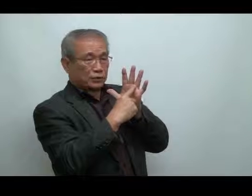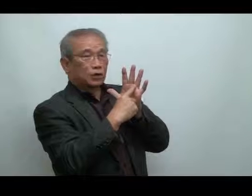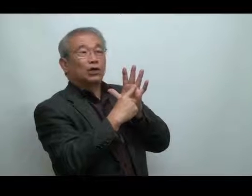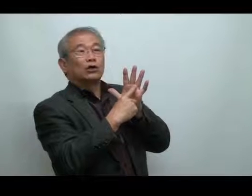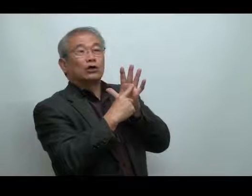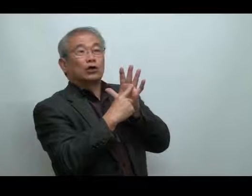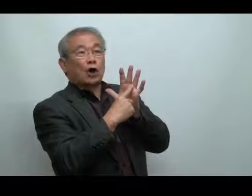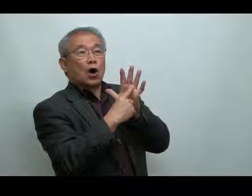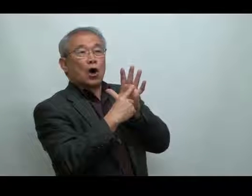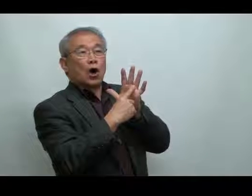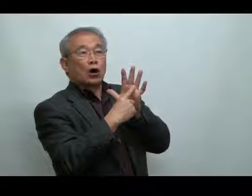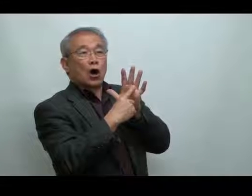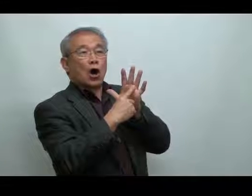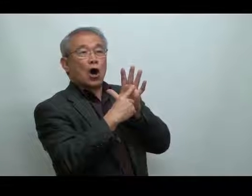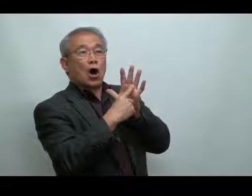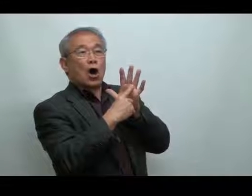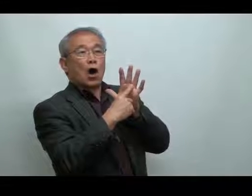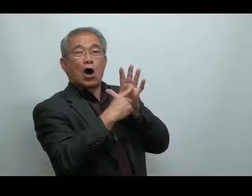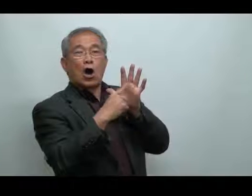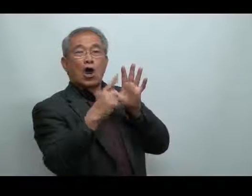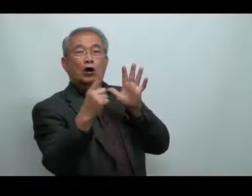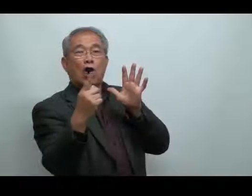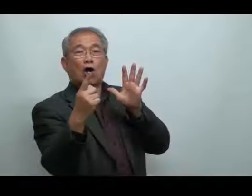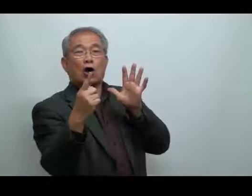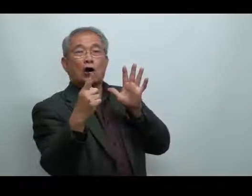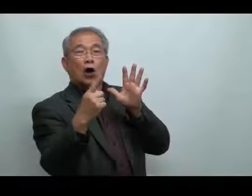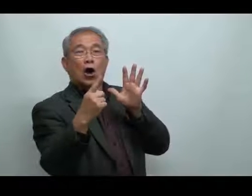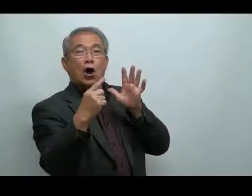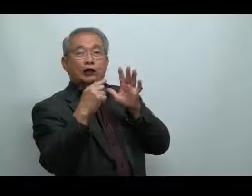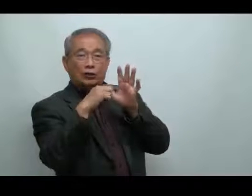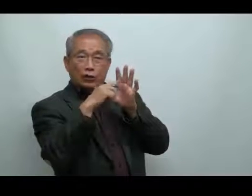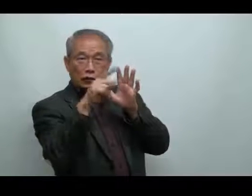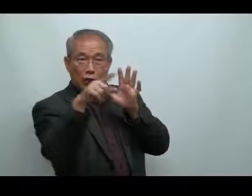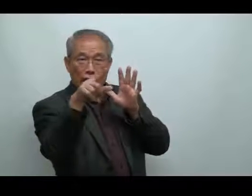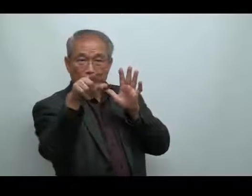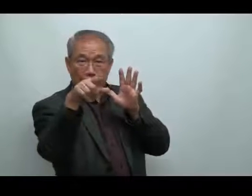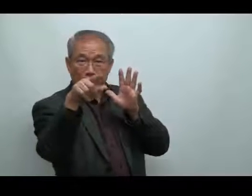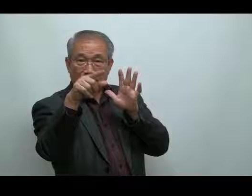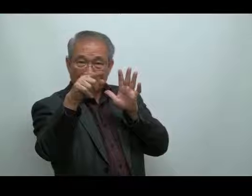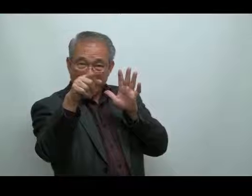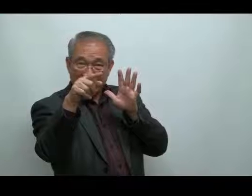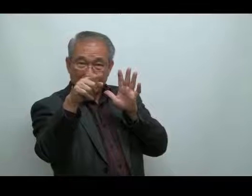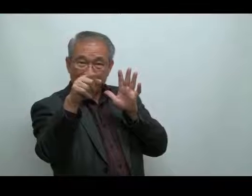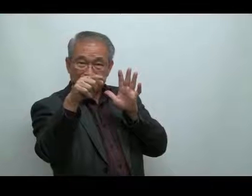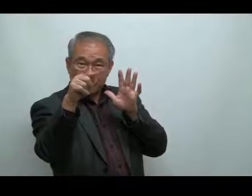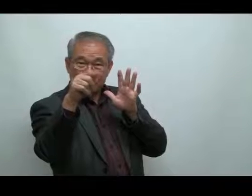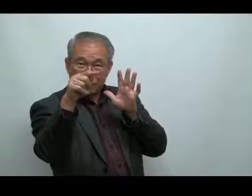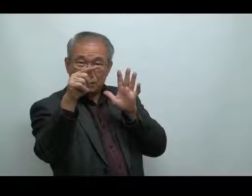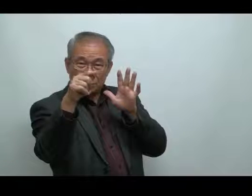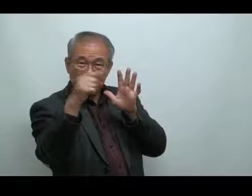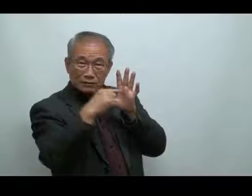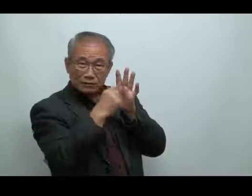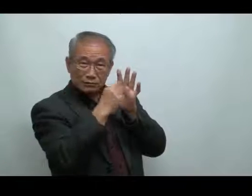So go, go, go, go, go. Now go is already on the A, right? So it's almost